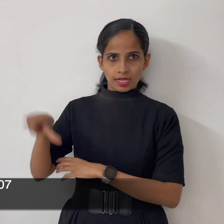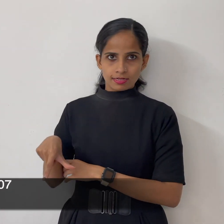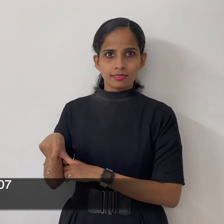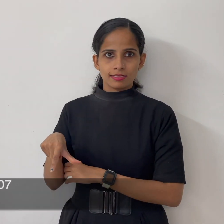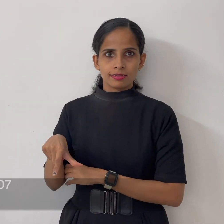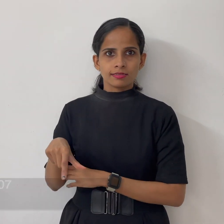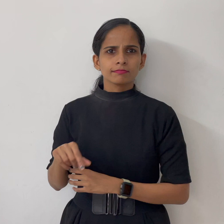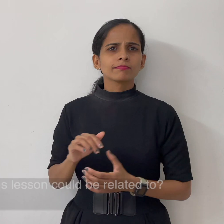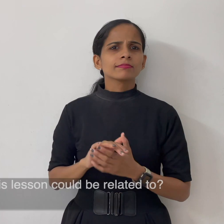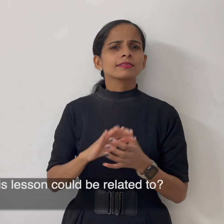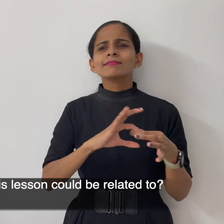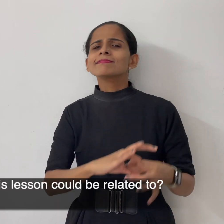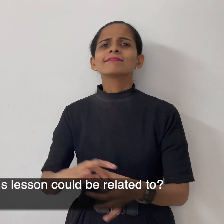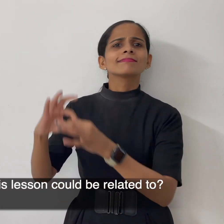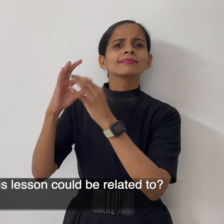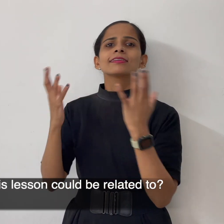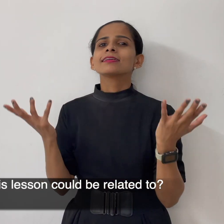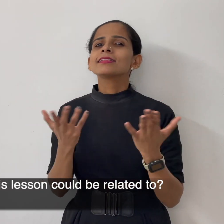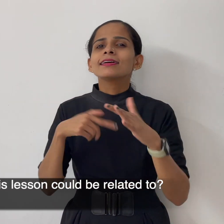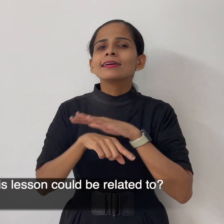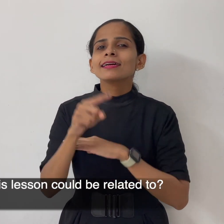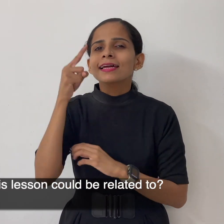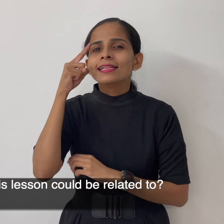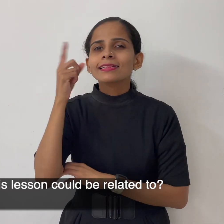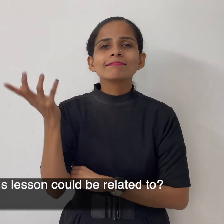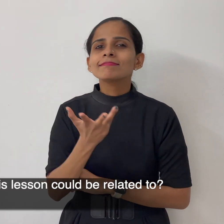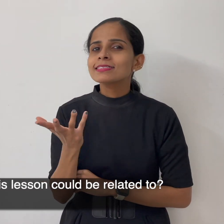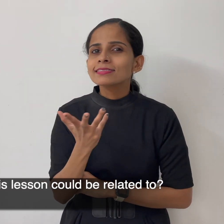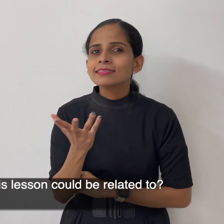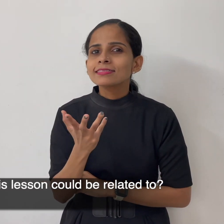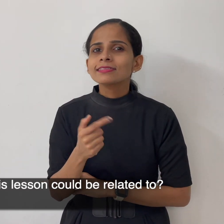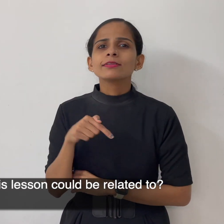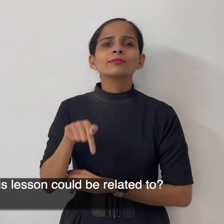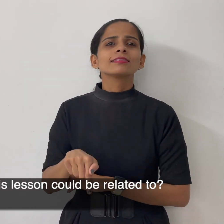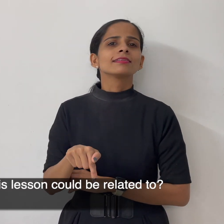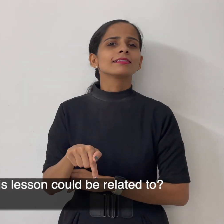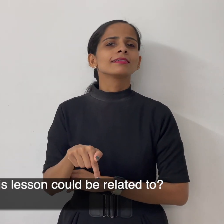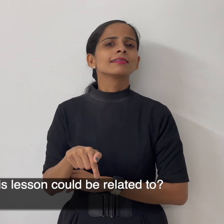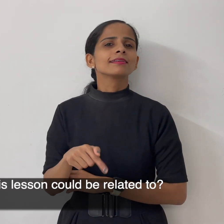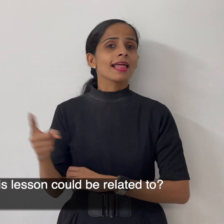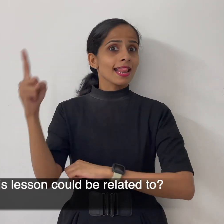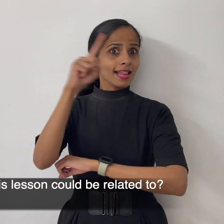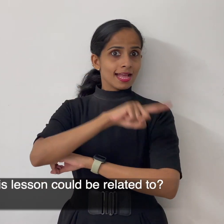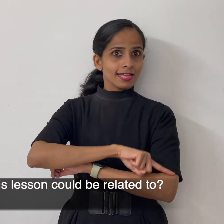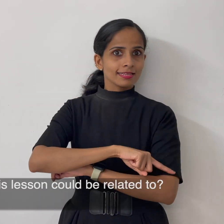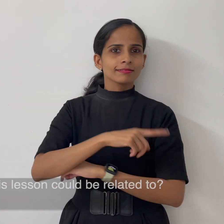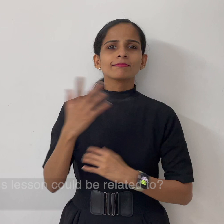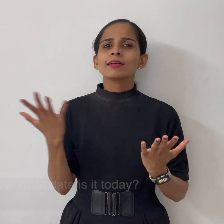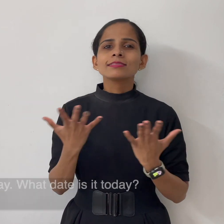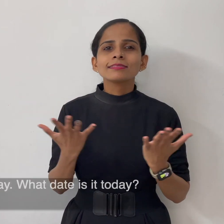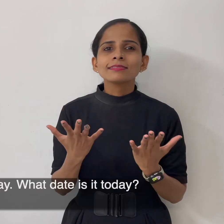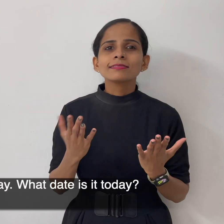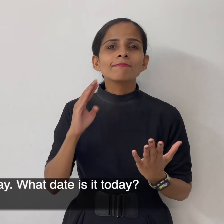107. What do you think this lesson could be related to? It's on a particular